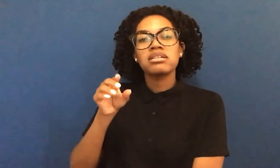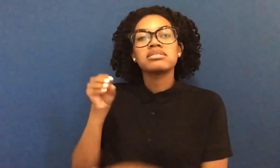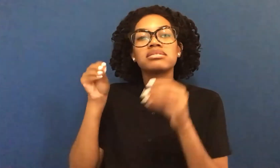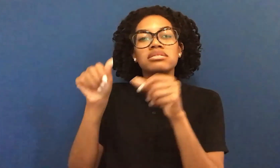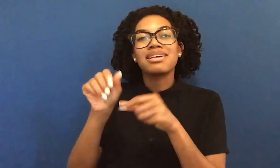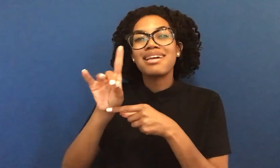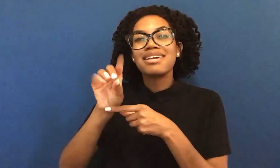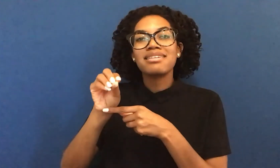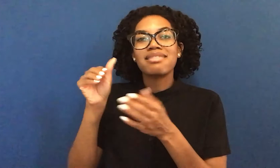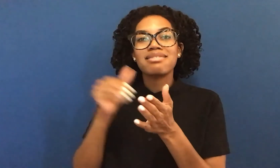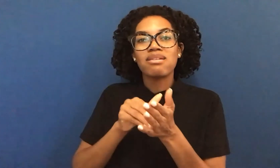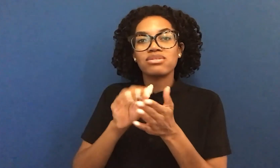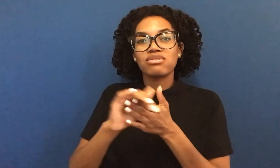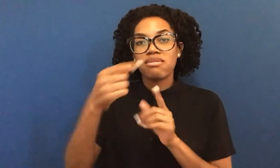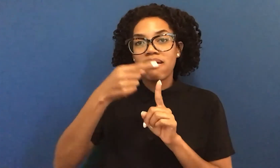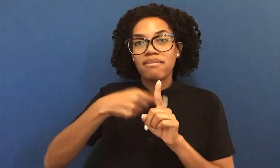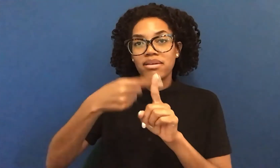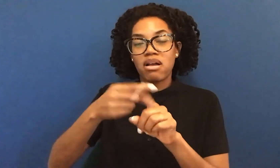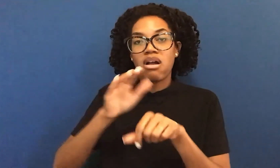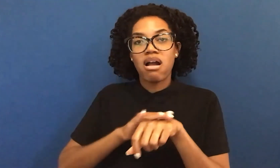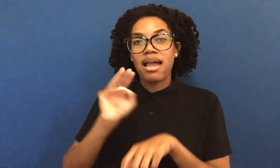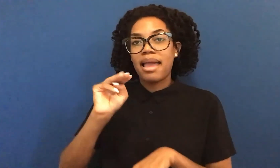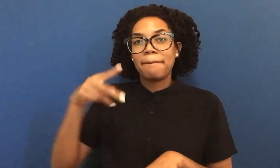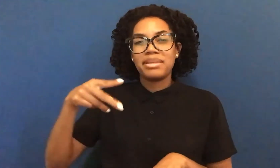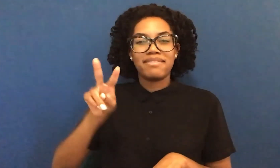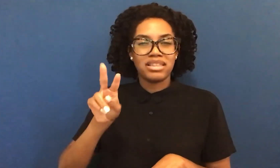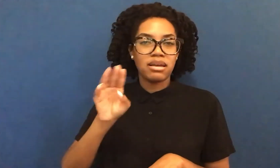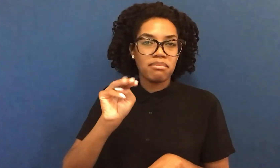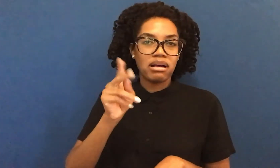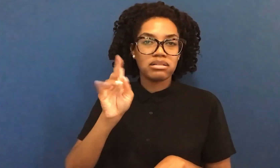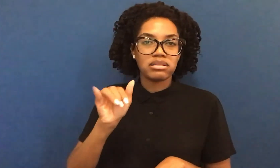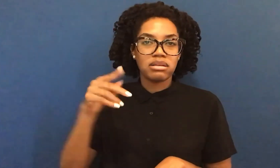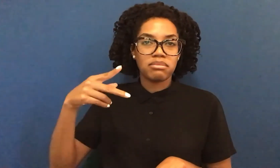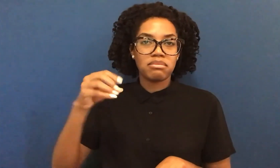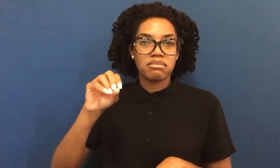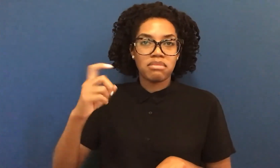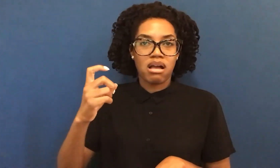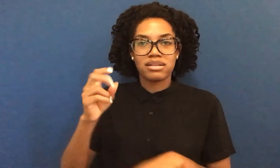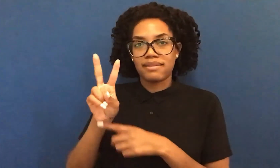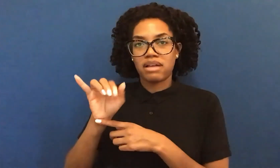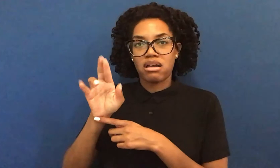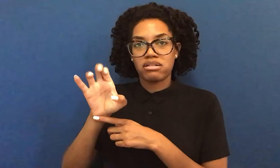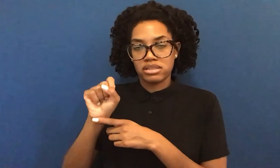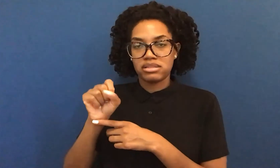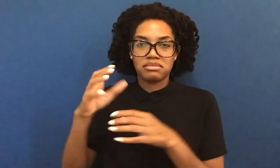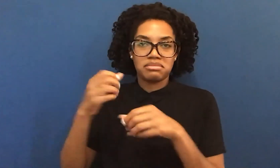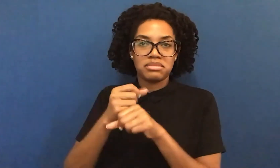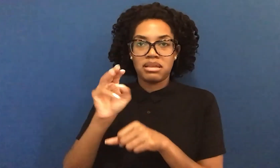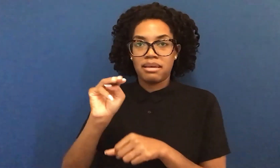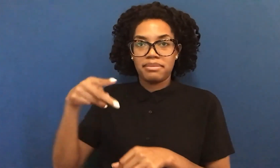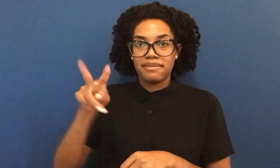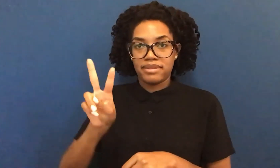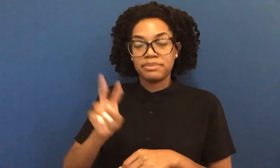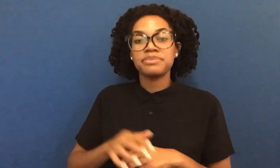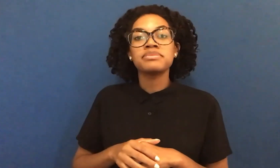on MPV. They aren't the only one in that position and they need help. So it was also pretty clear from day one that we couldn't,